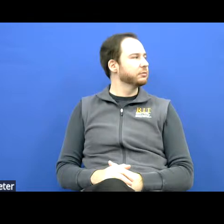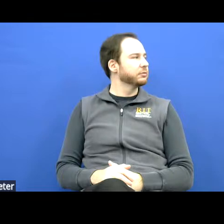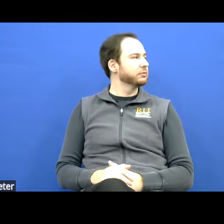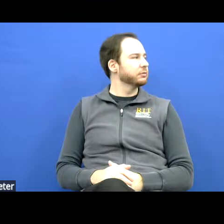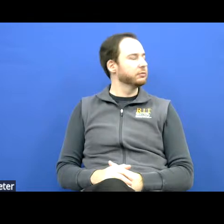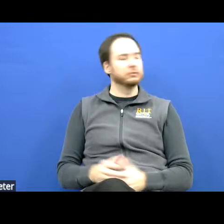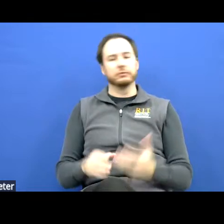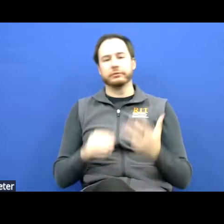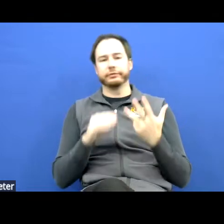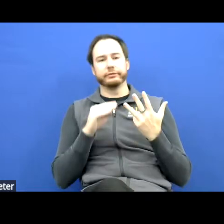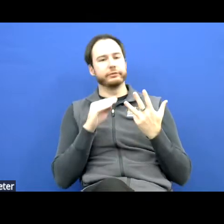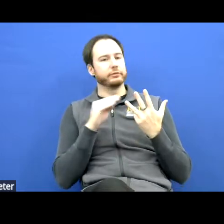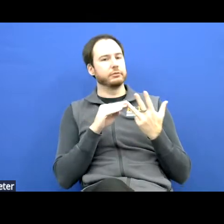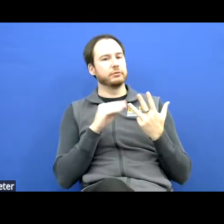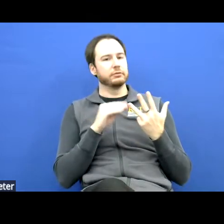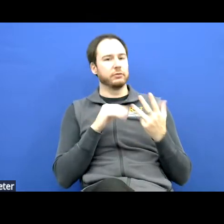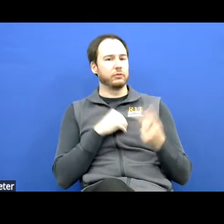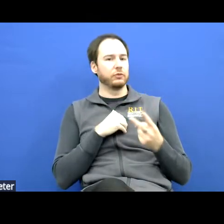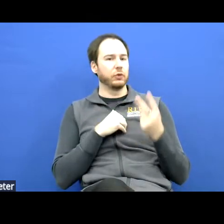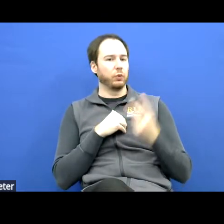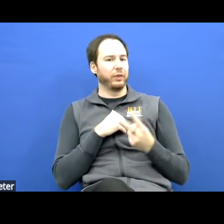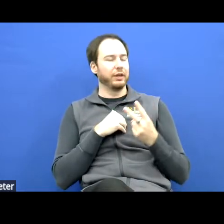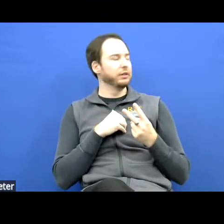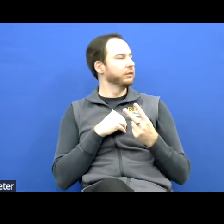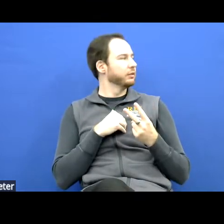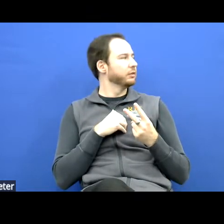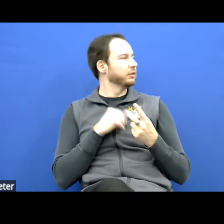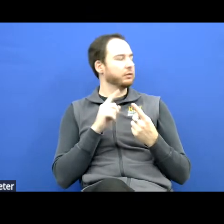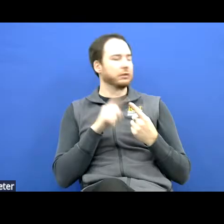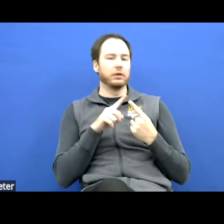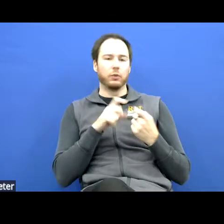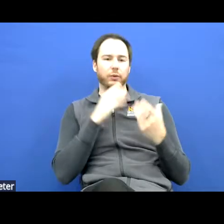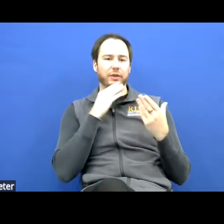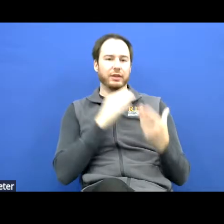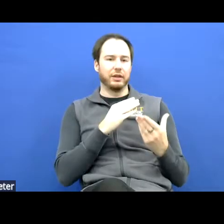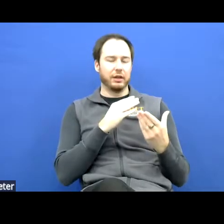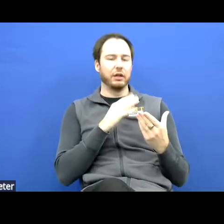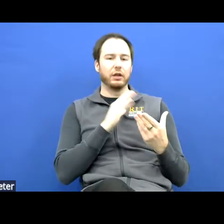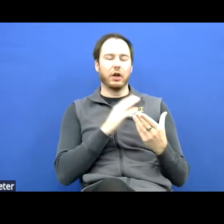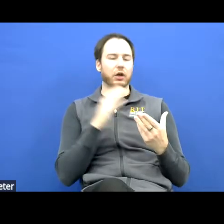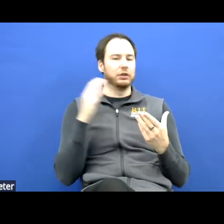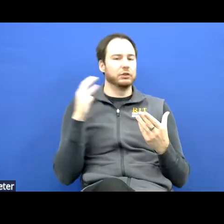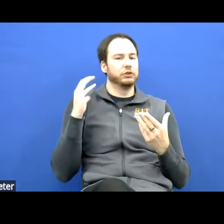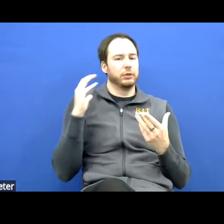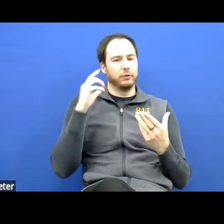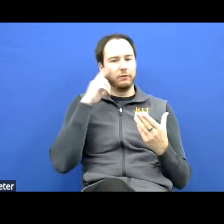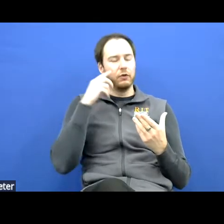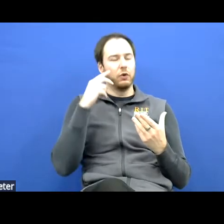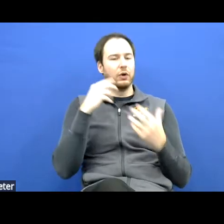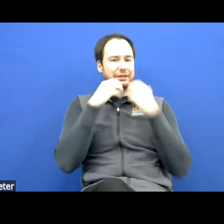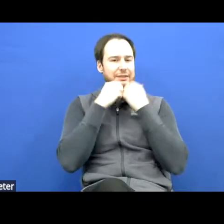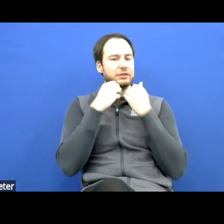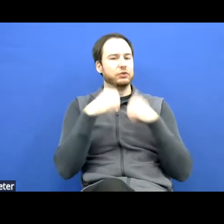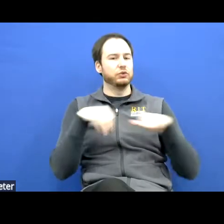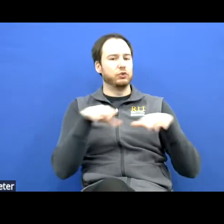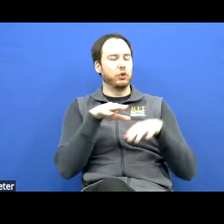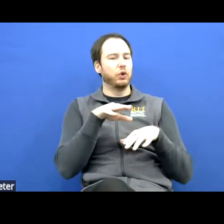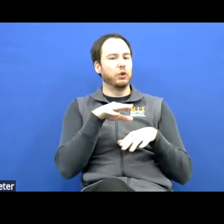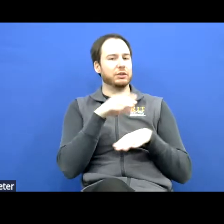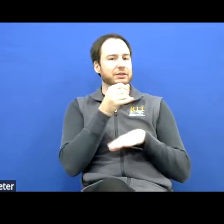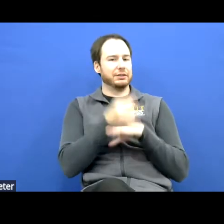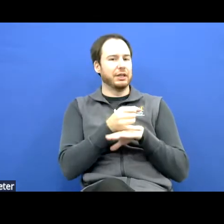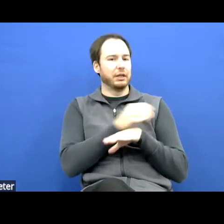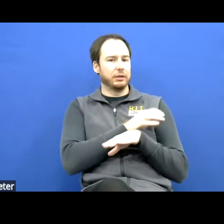Good. Two things. I'd like to thank our chairman of the Historic Site Committee, Gary Goodrich,